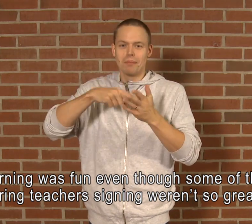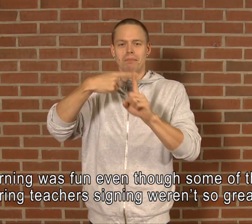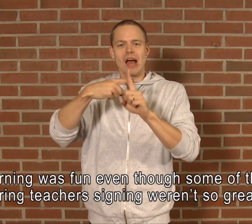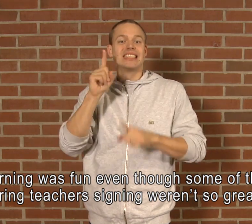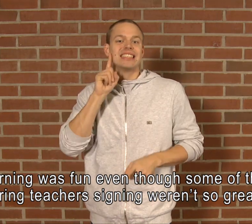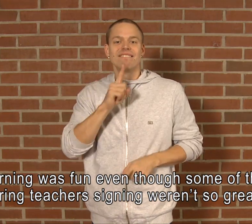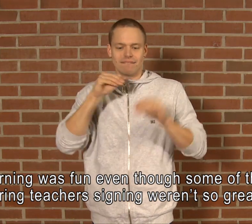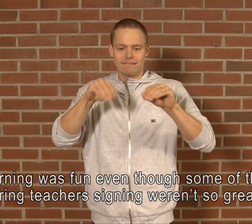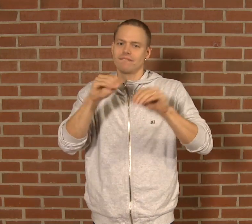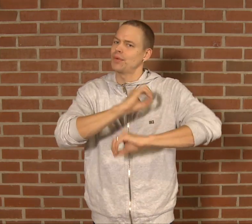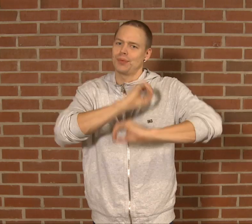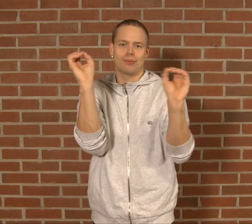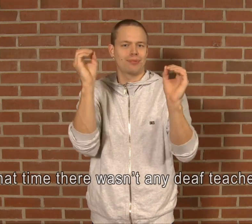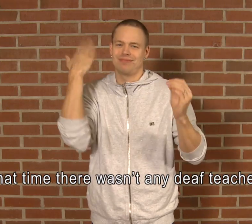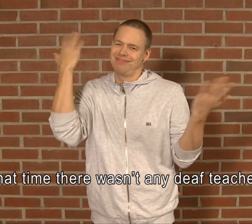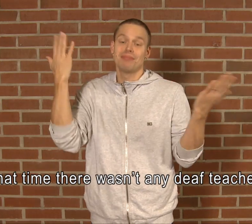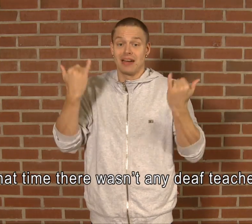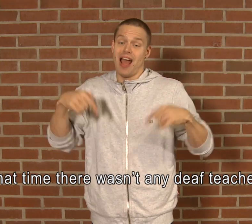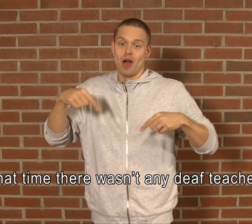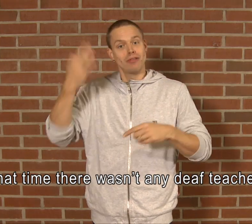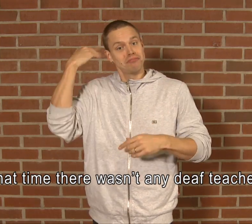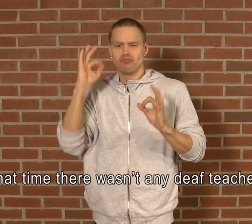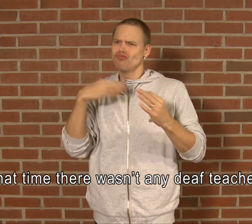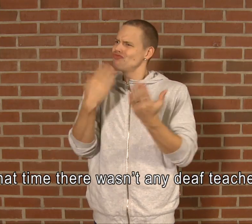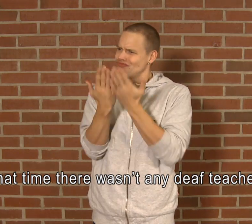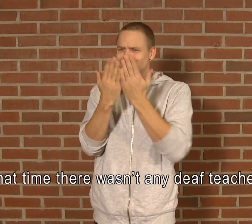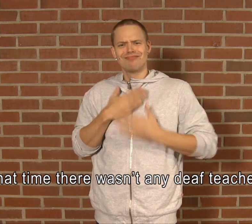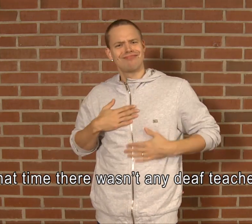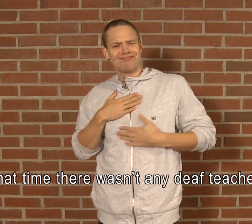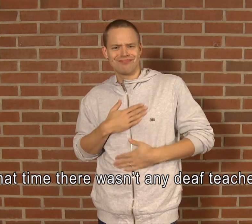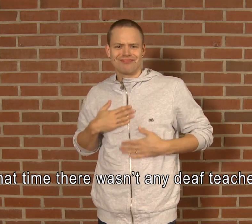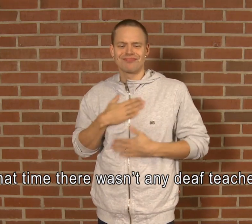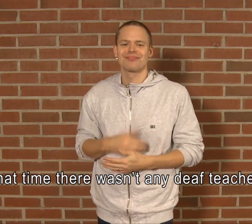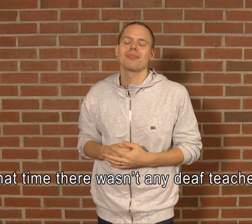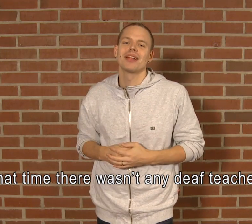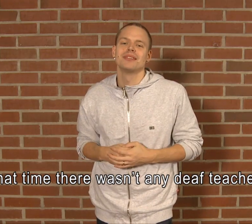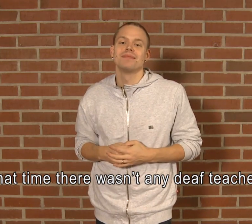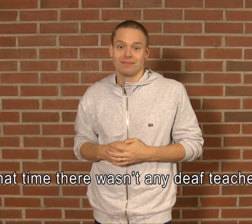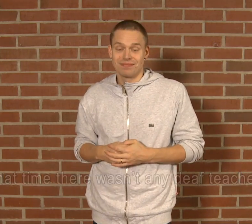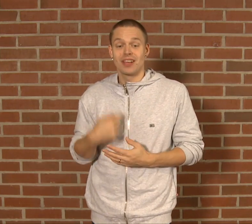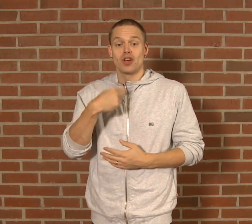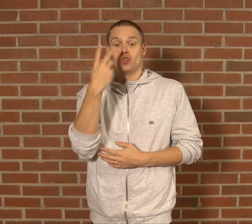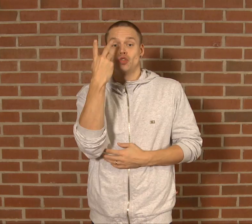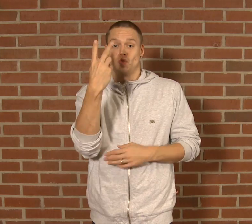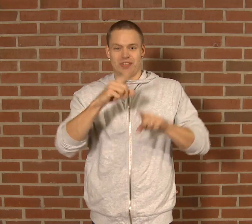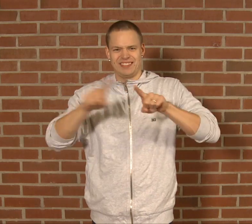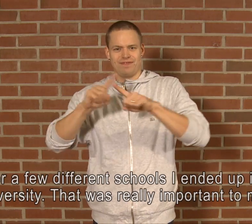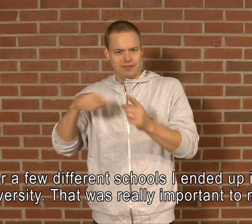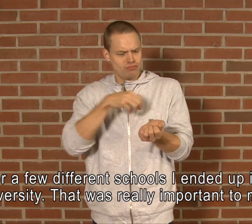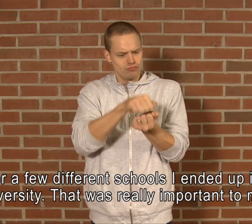something to cry about Cry baby, cry baby It ain't no rockin' science Don't need a microphone to rock it We